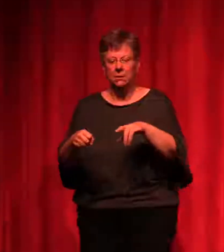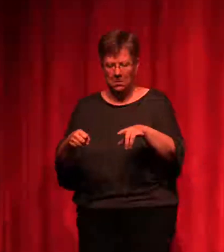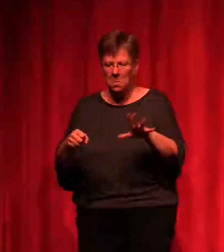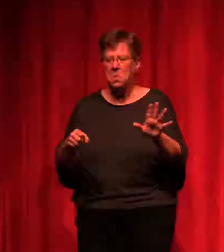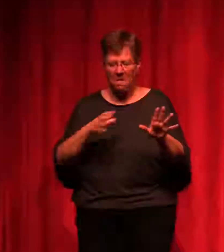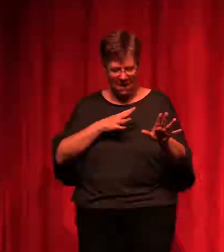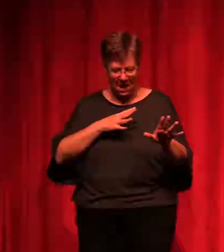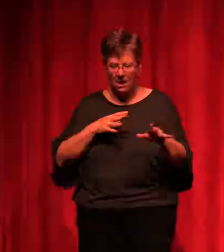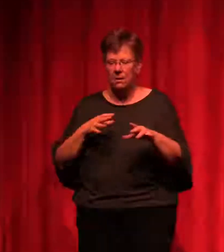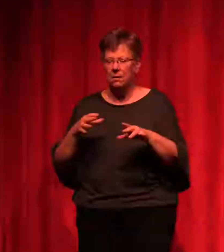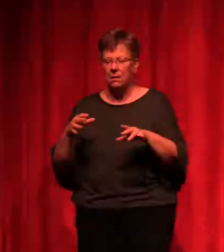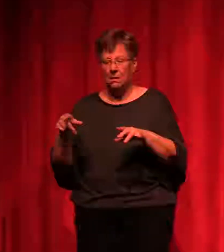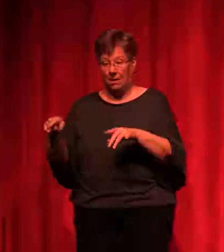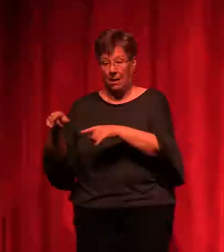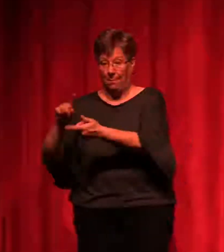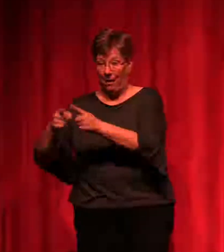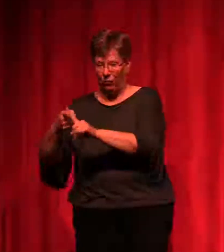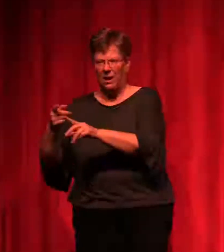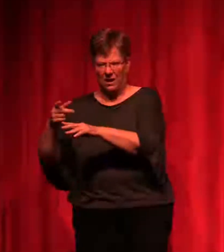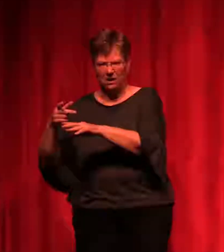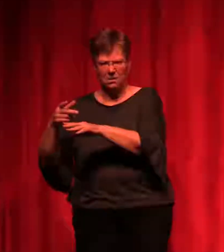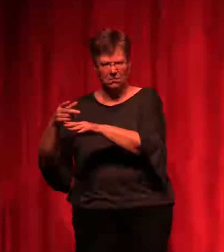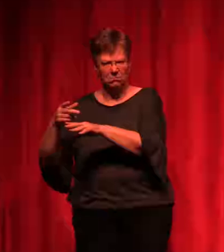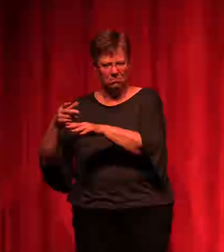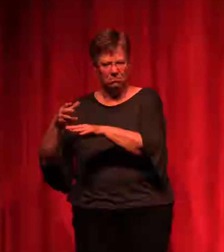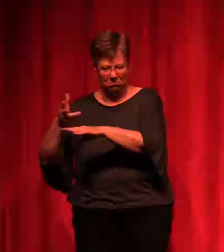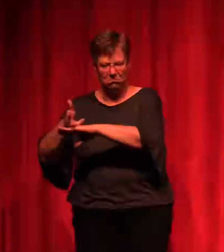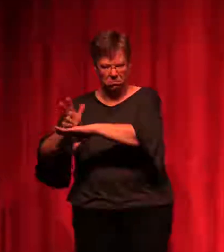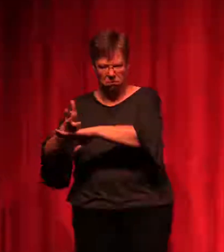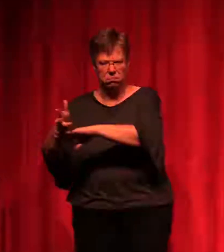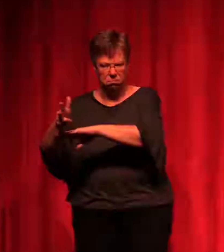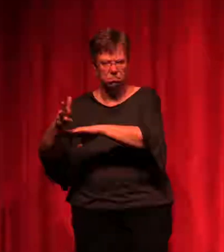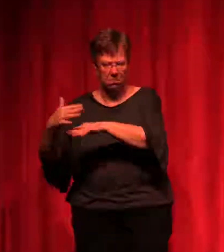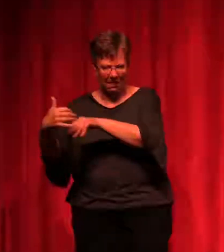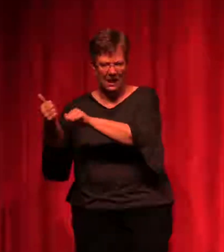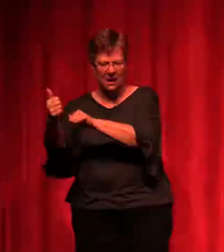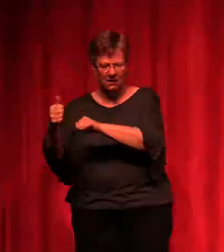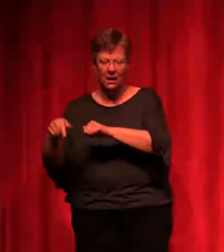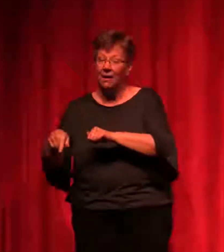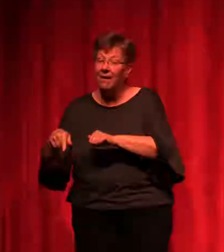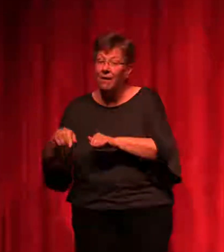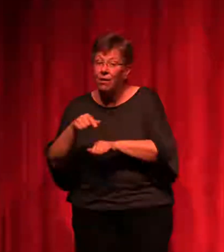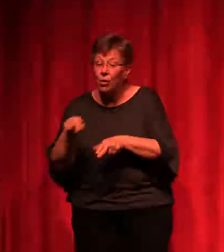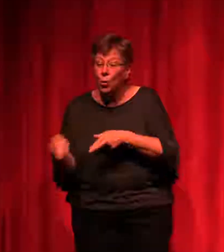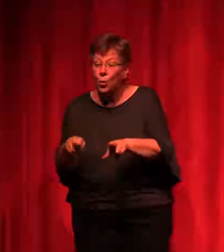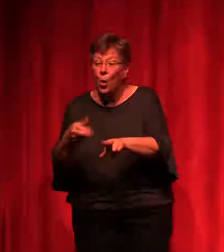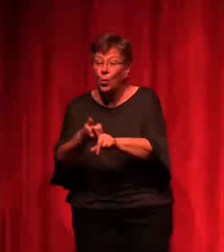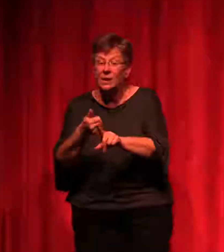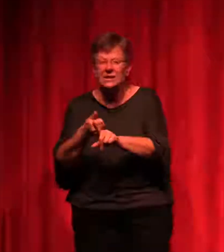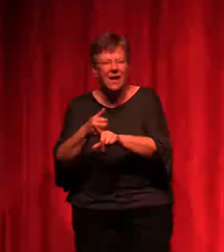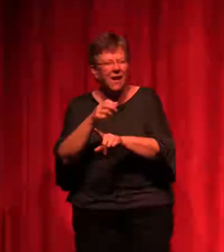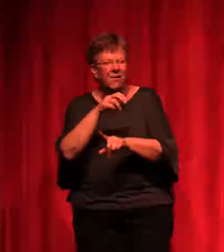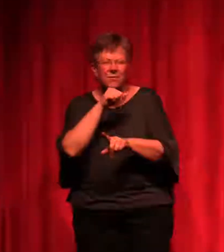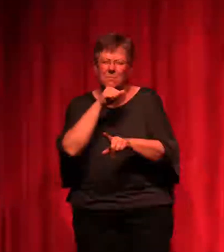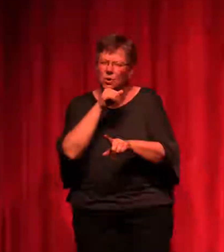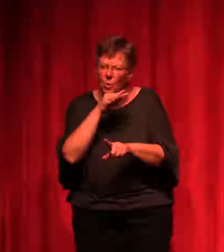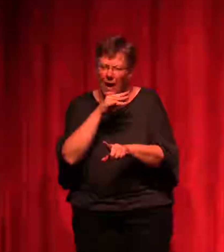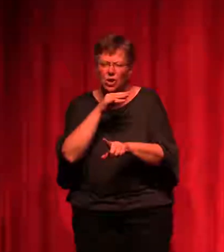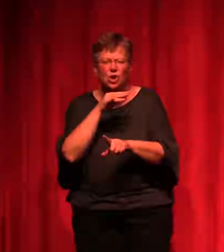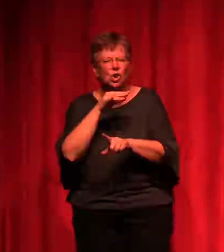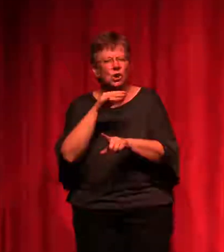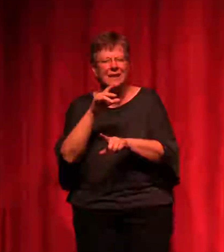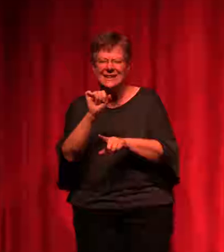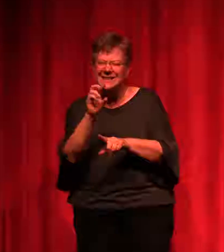road's really kind of gnarly. It's sand, it's gravel, and these are big bikes. We probably got 700-800 pounds under each one of